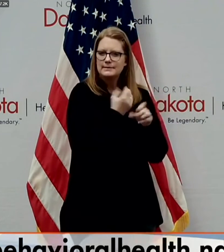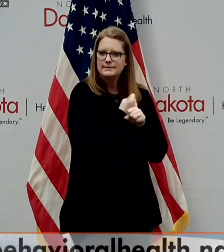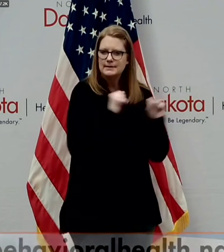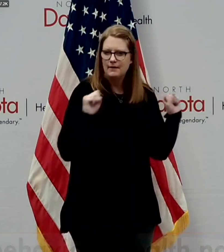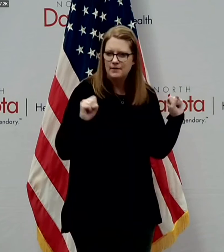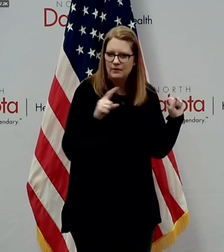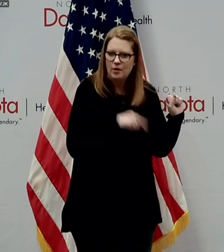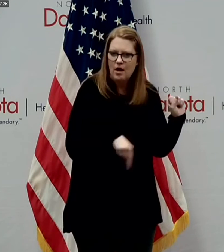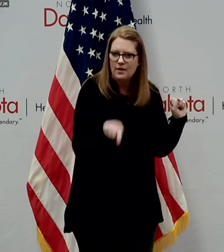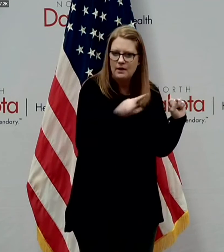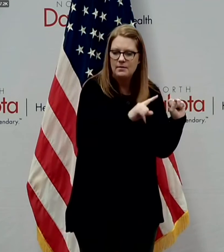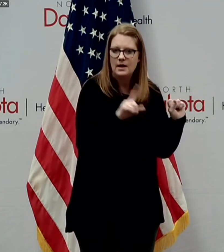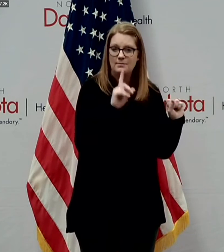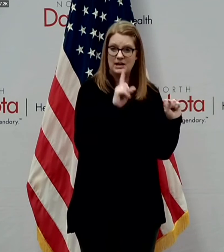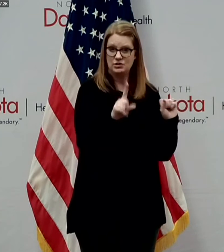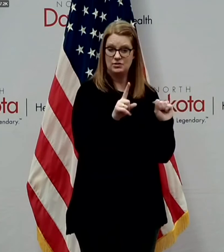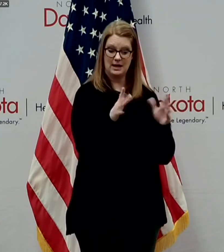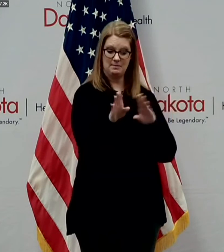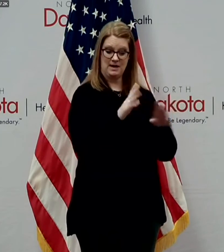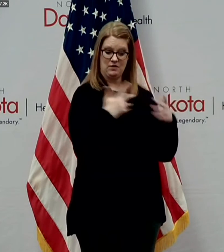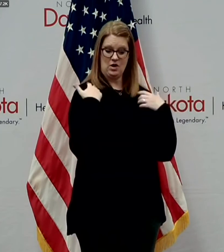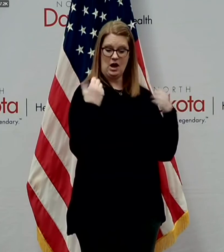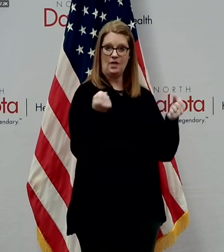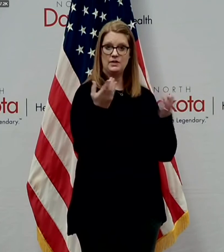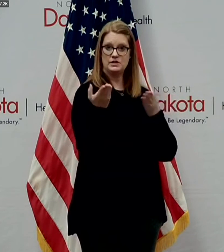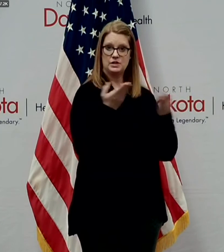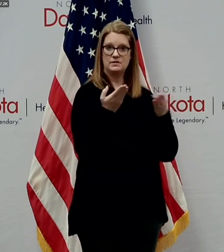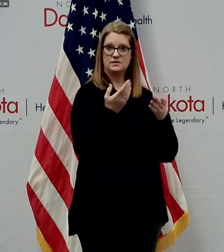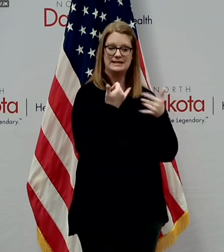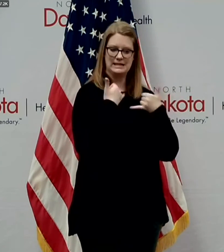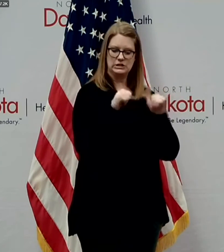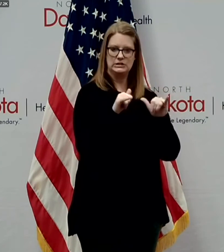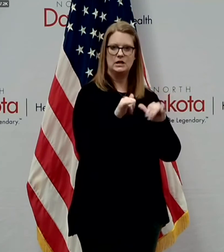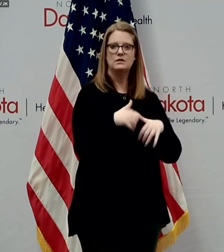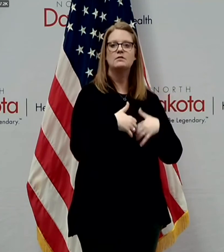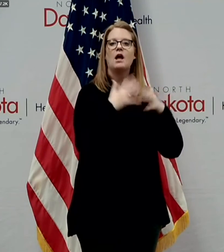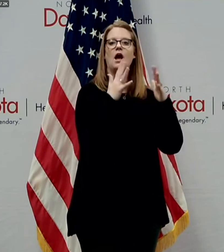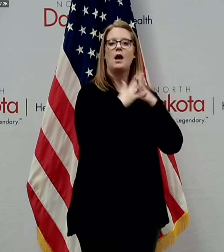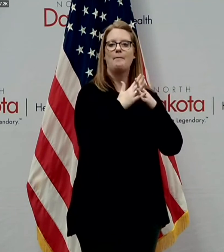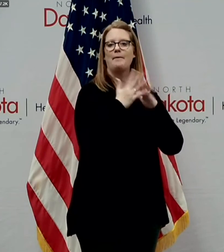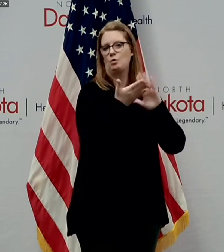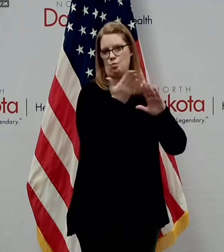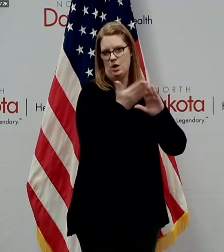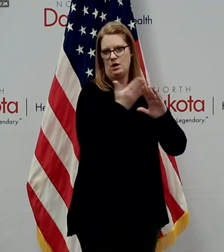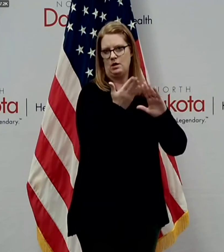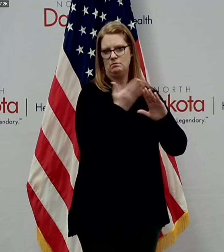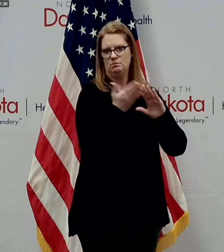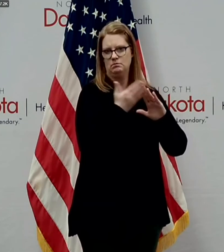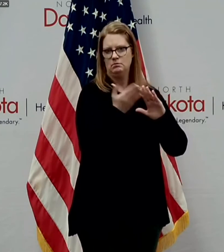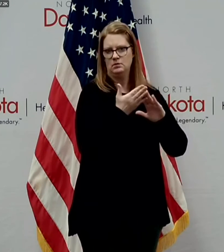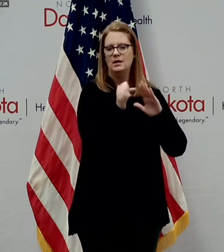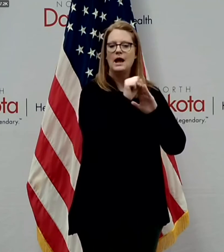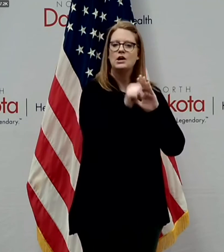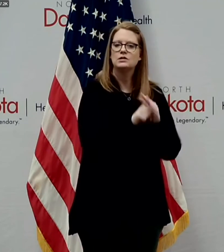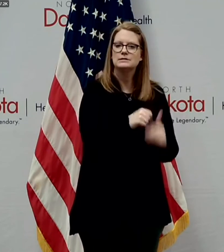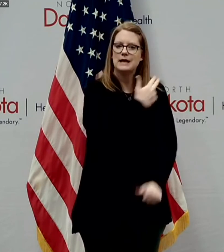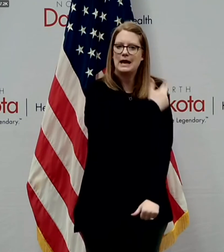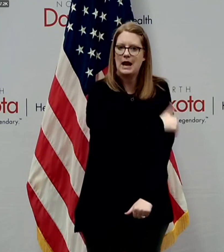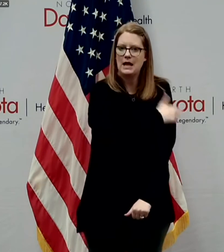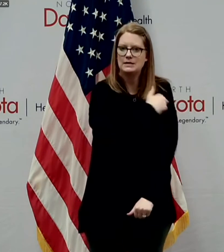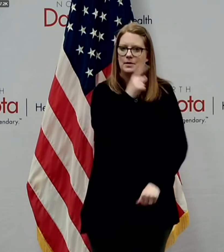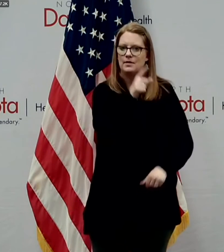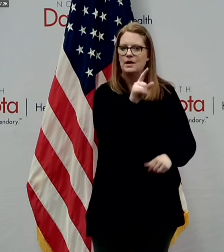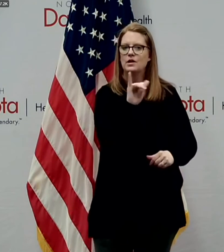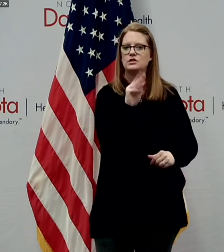and to assure people that the behavioral health services are running uninterrupted for individuals being served at our state hospital in